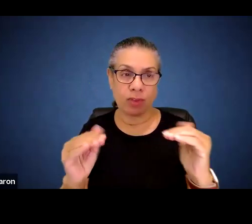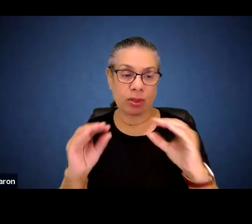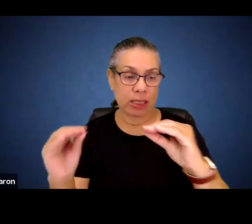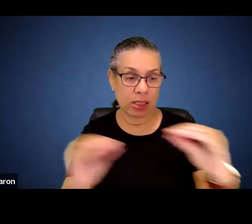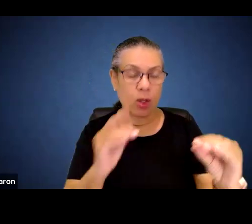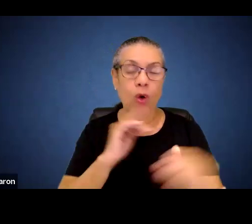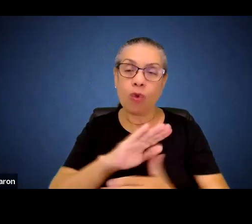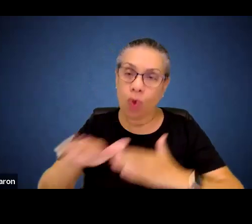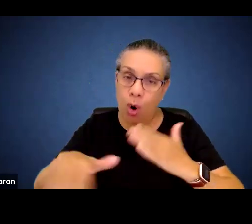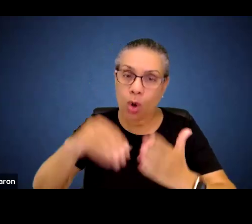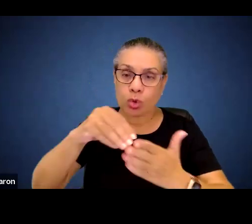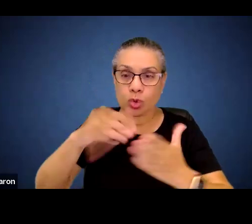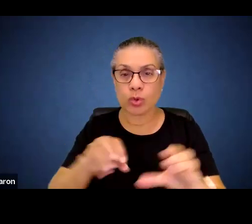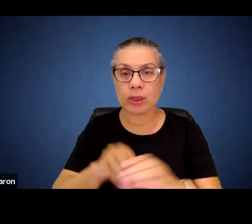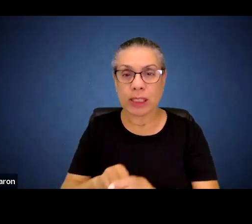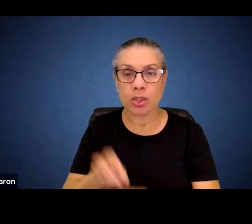school students.